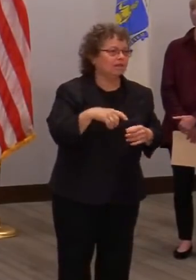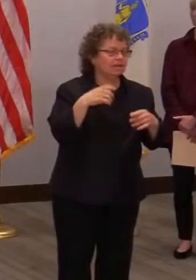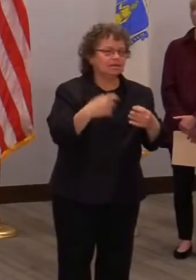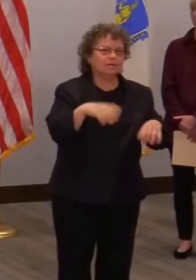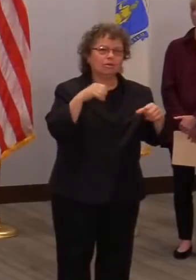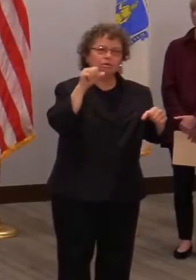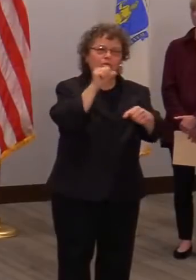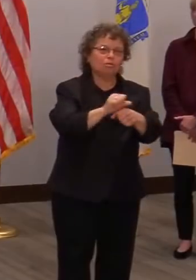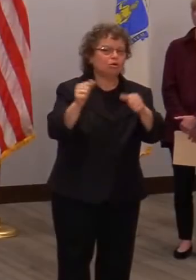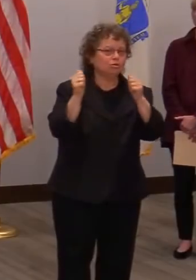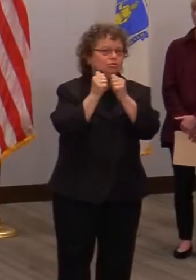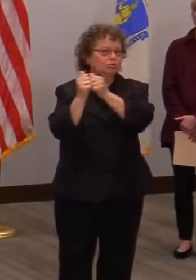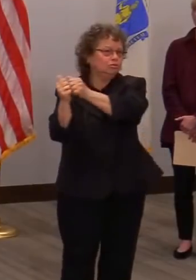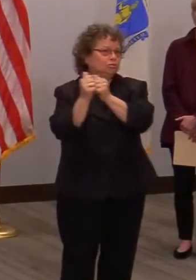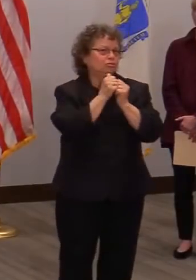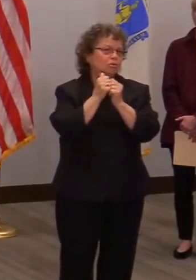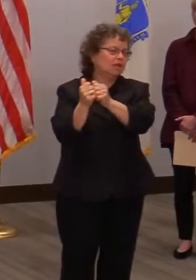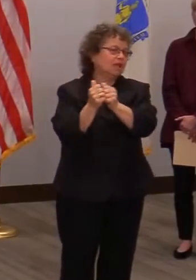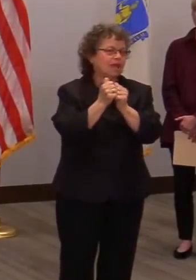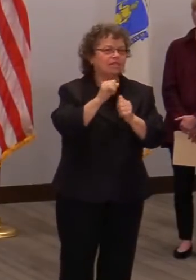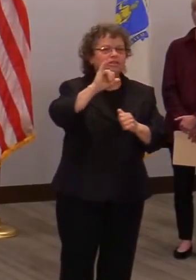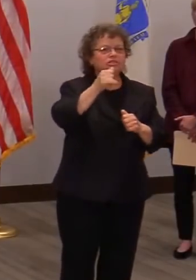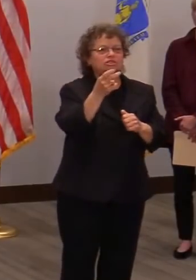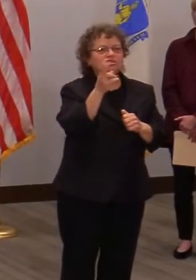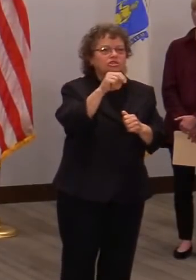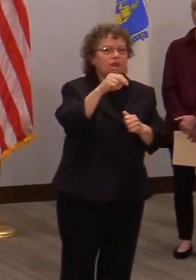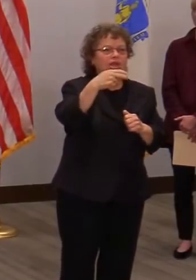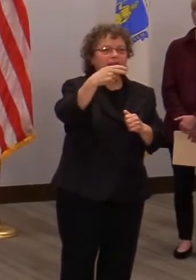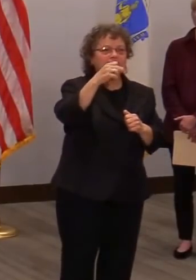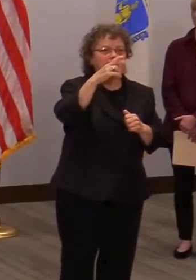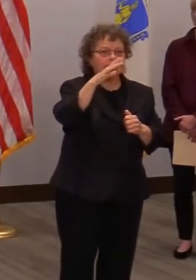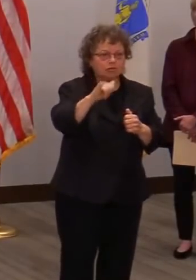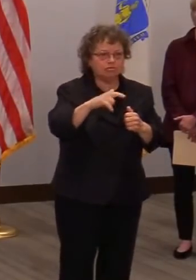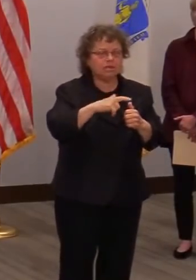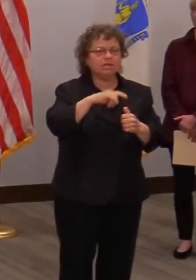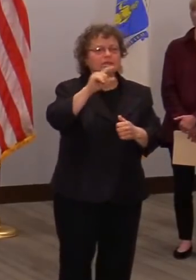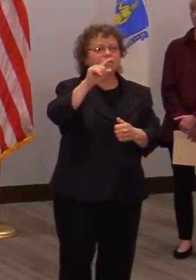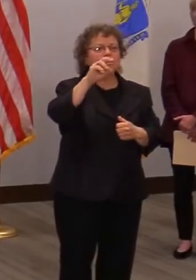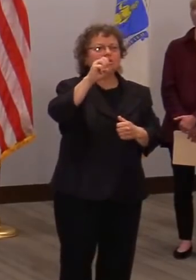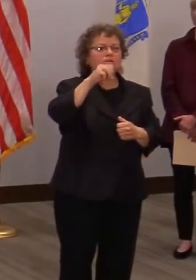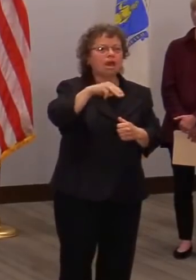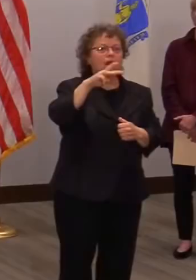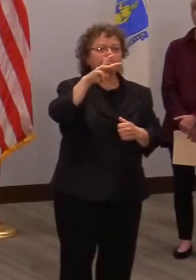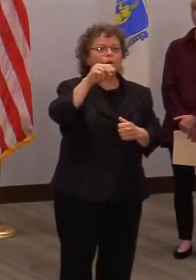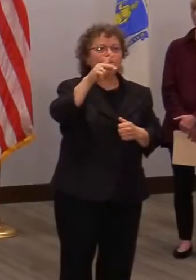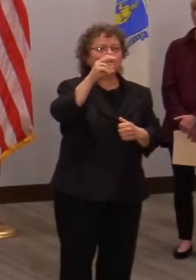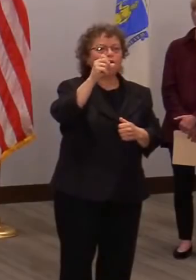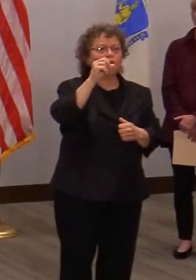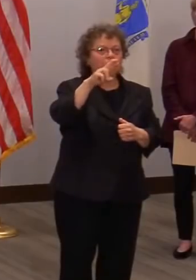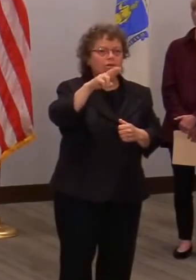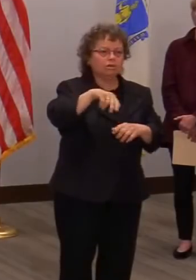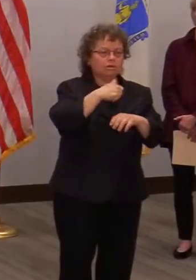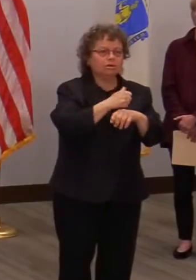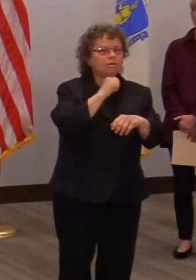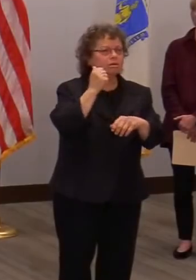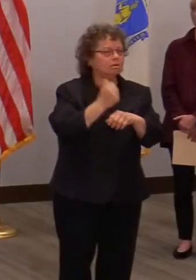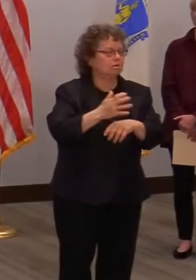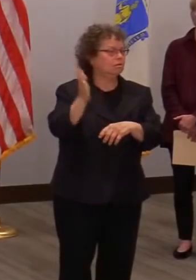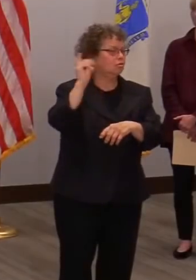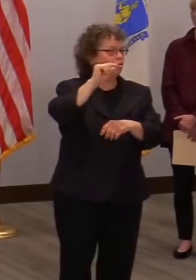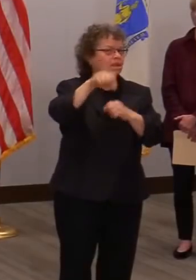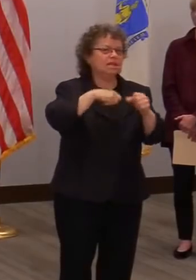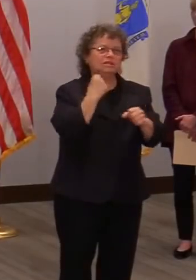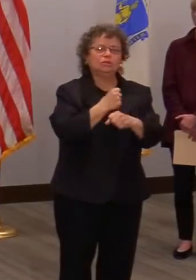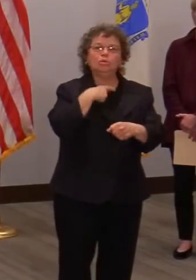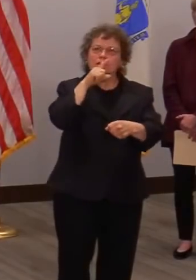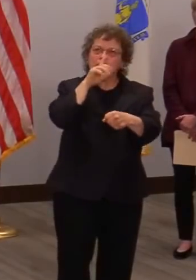for 20 years together. John Henry and Tom Werner established a few fundamental commitments back 20 years ago when we